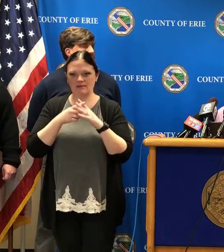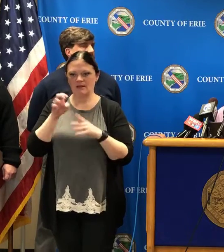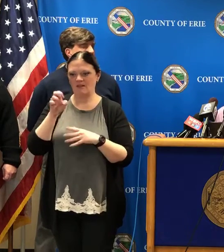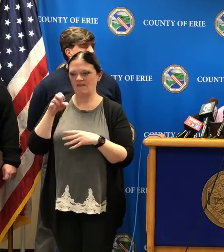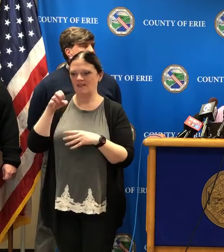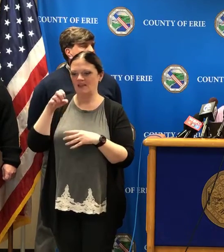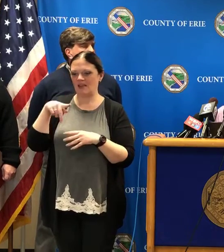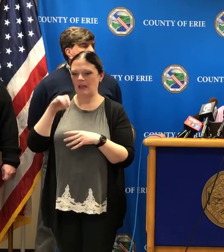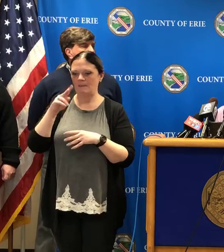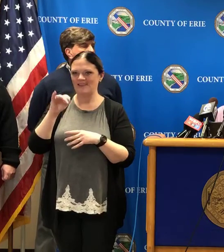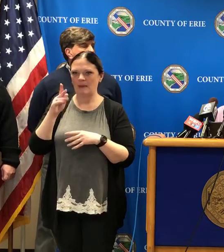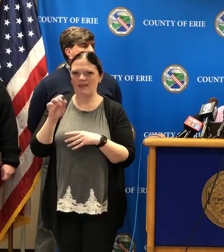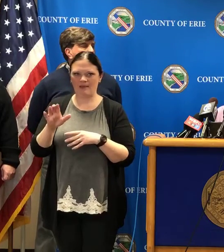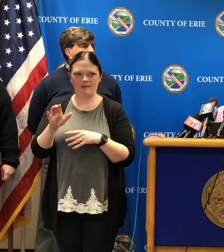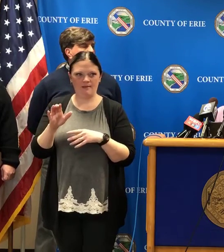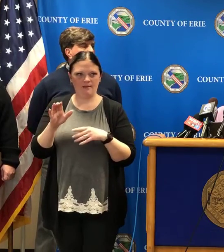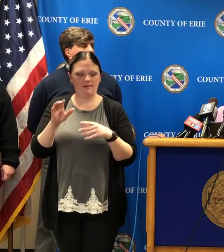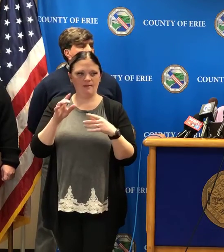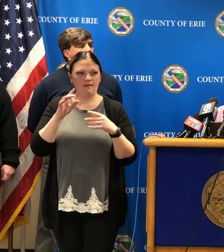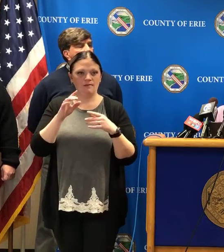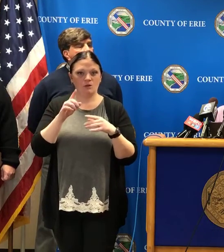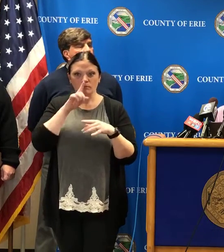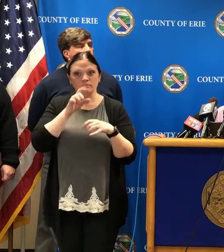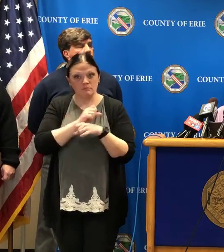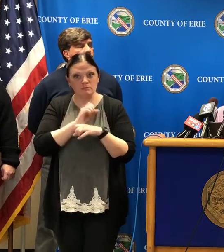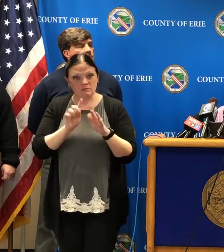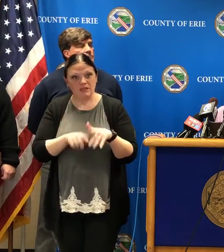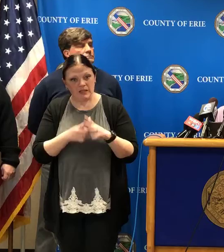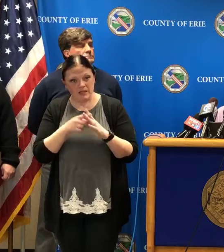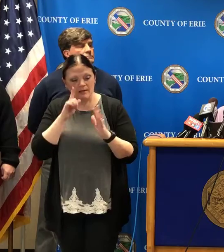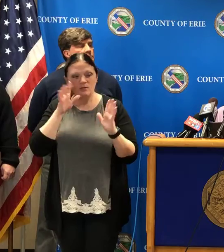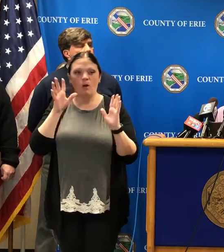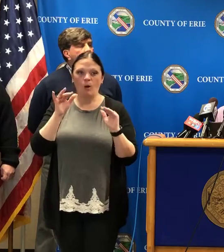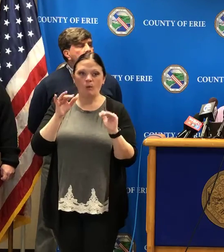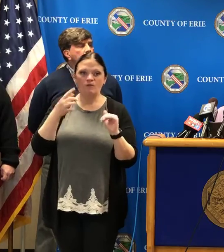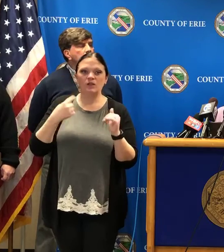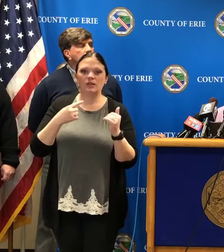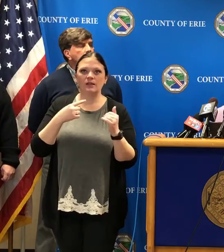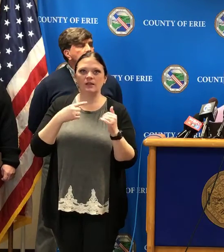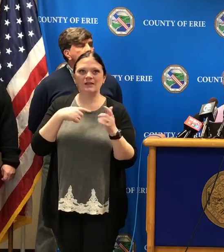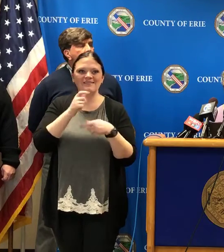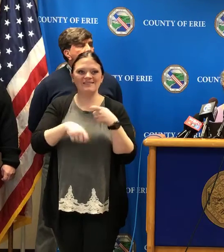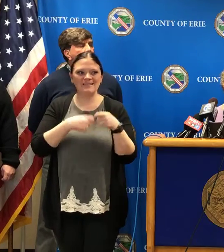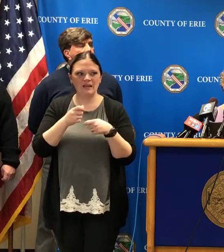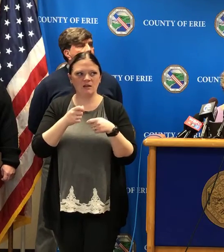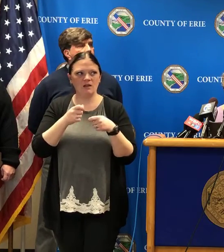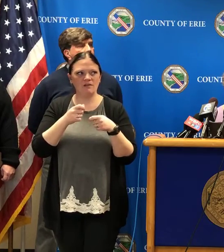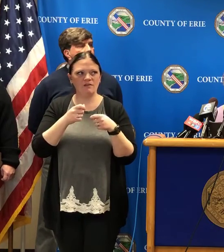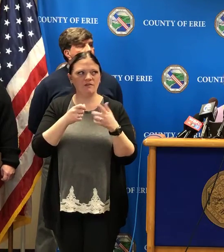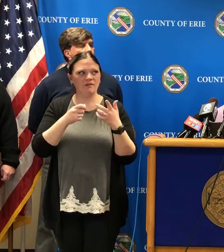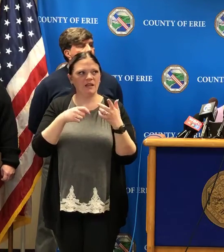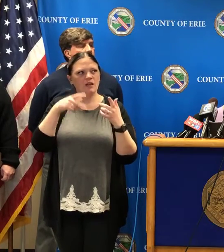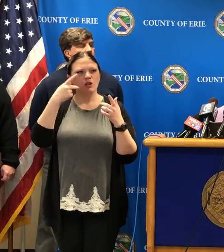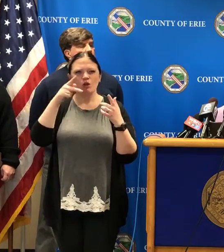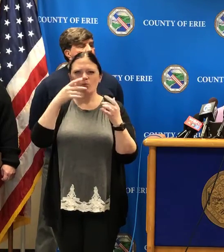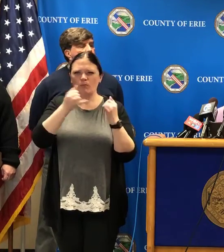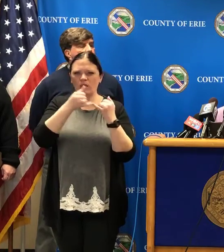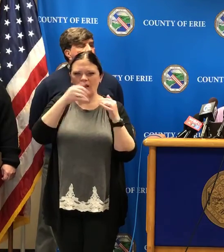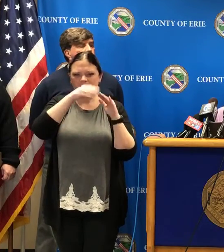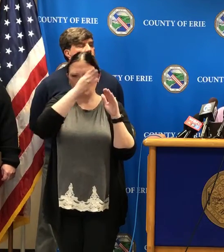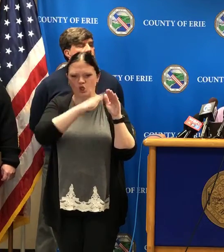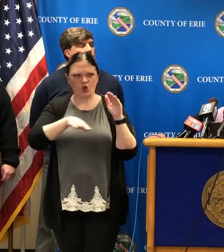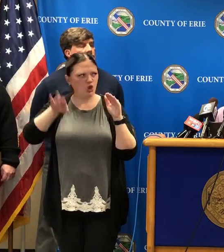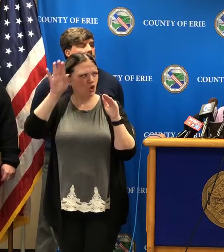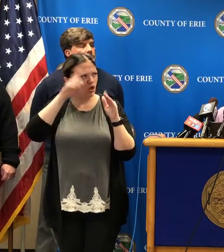epidemic. And then when it does begin, hopefully we will have, instead of a curve that you see under the purple line where we have a